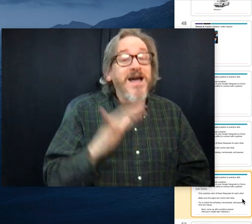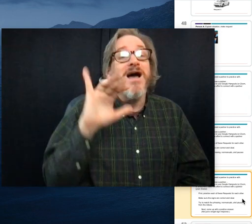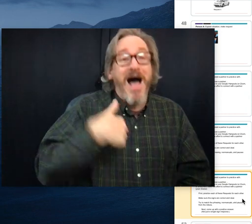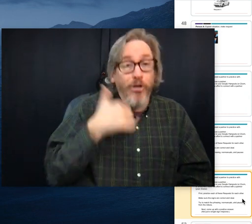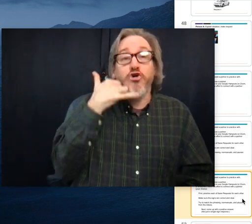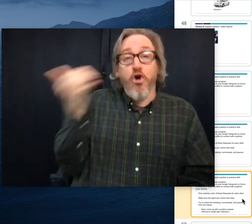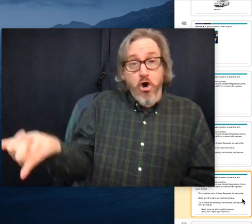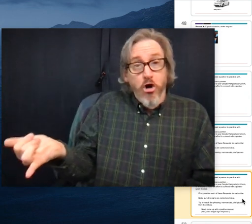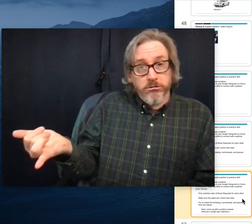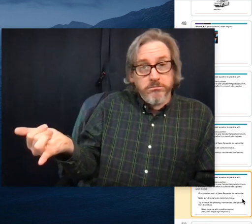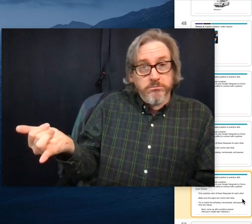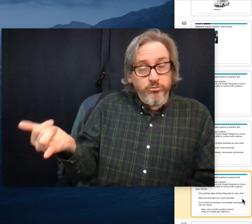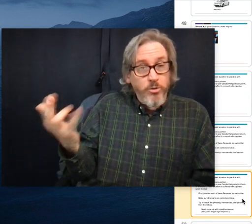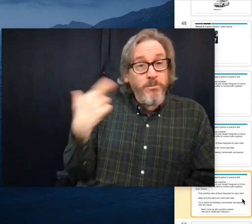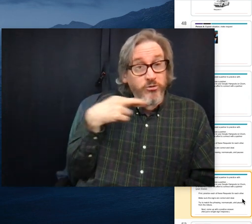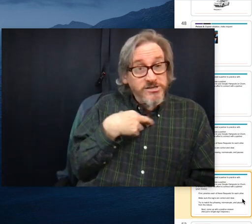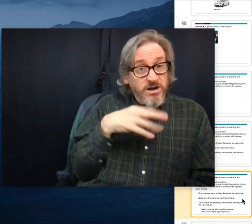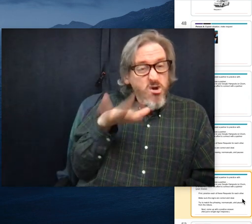contact is totally up to you.